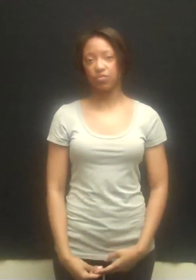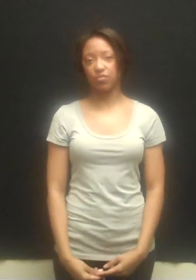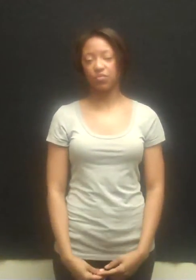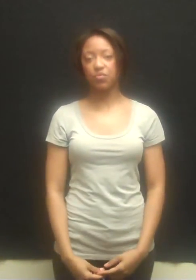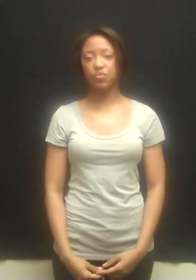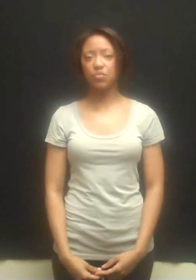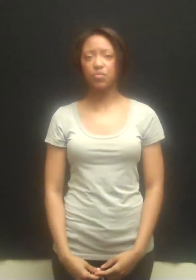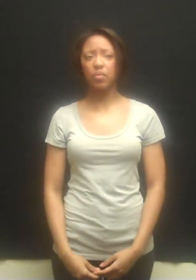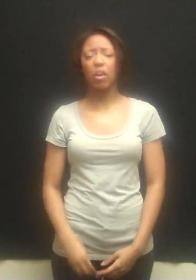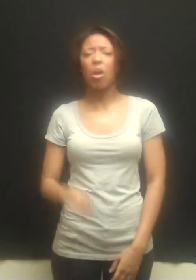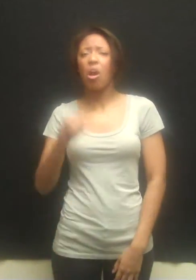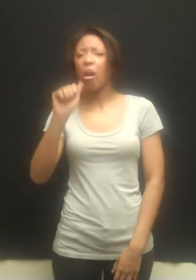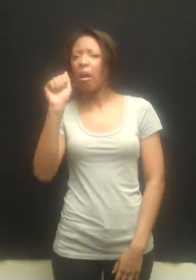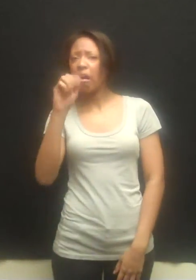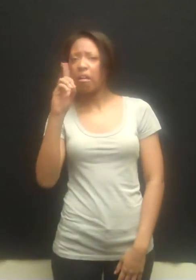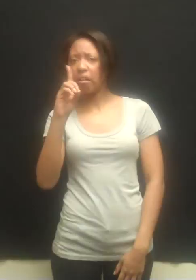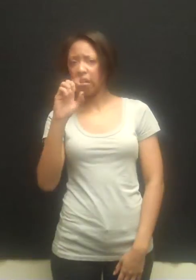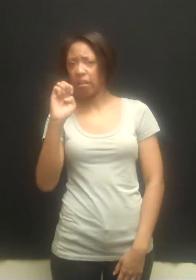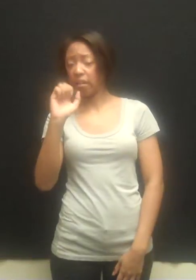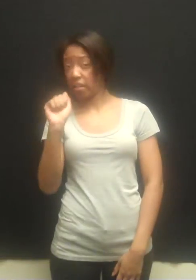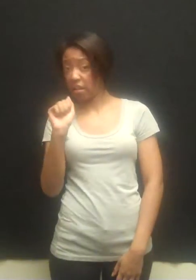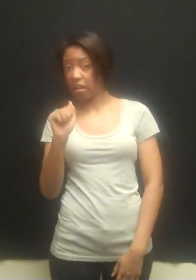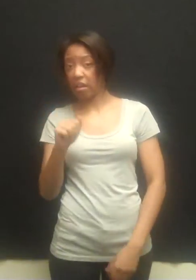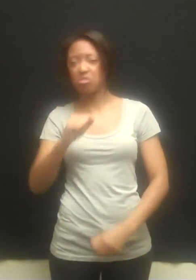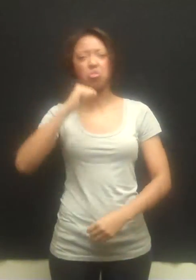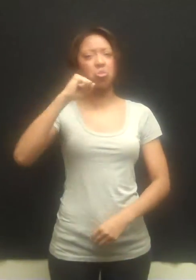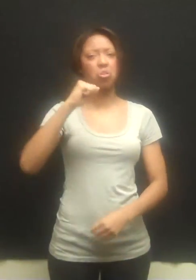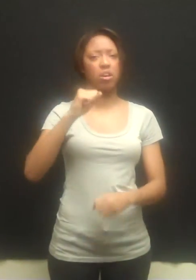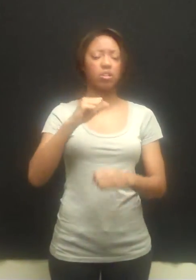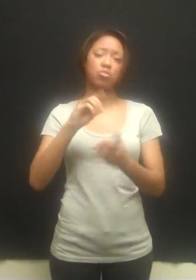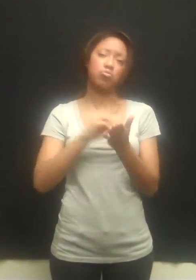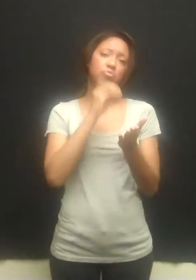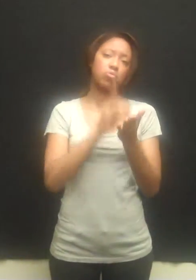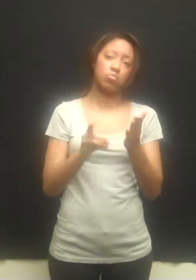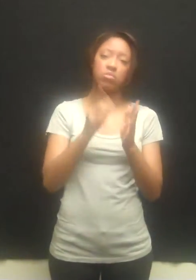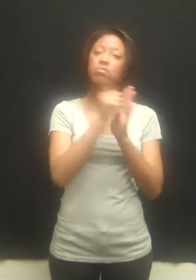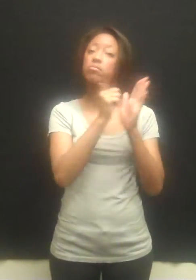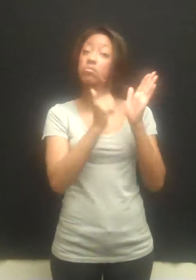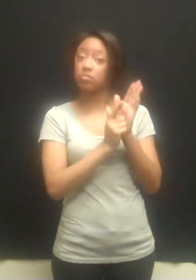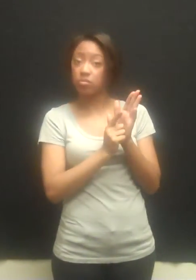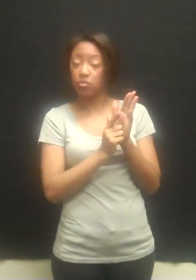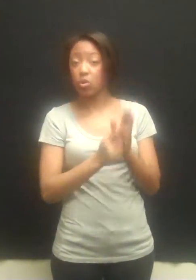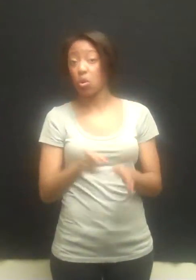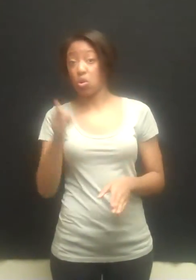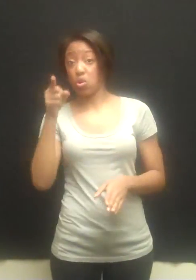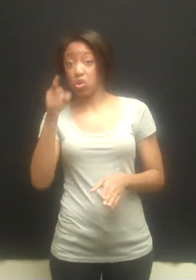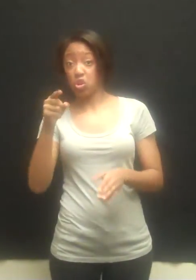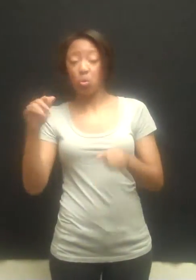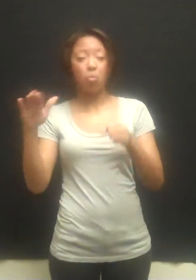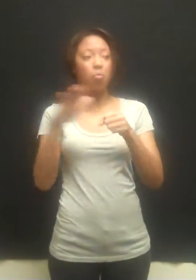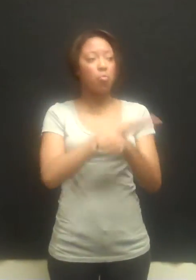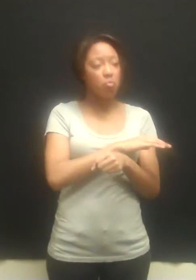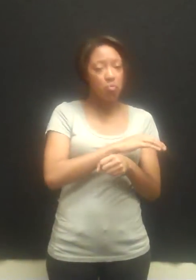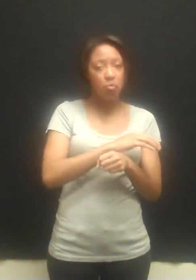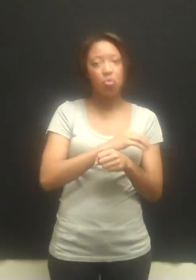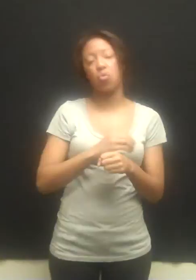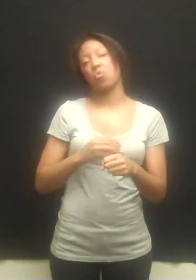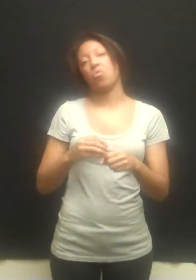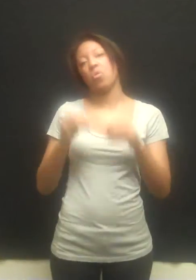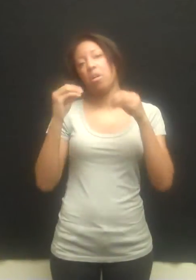The ADA is an anti-discrimination law that ensures you have full access to all benefits and the opportunities